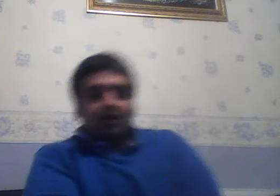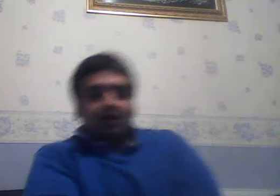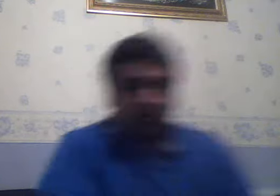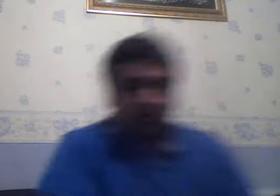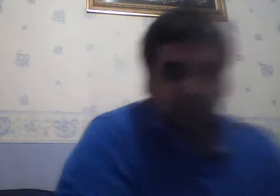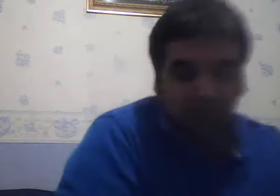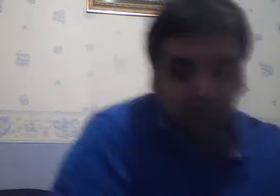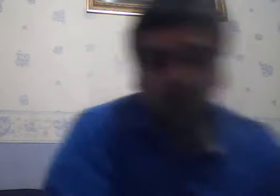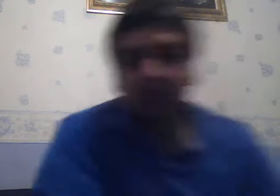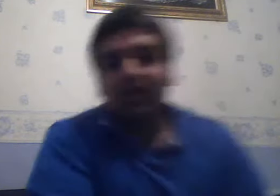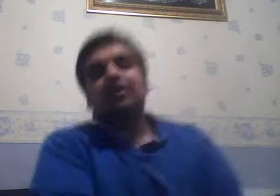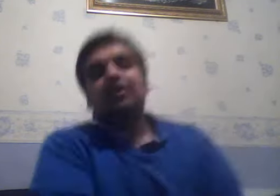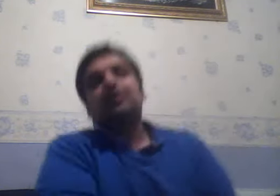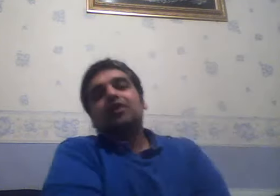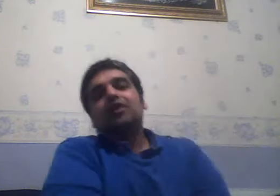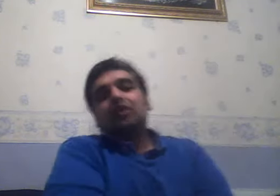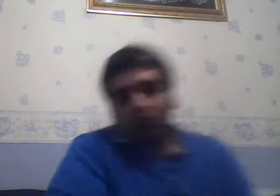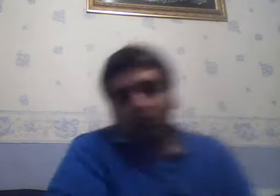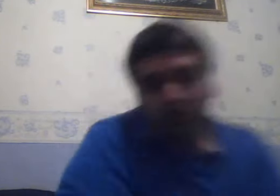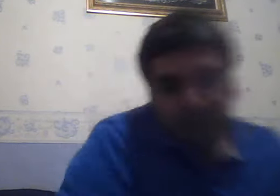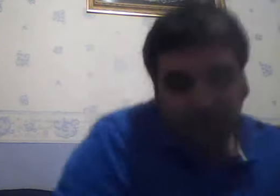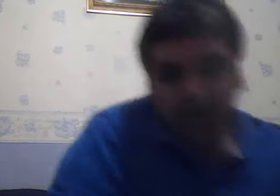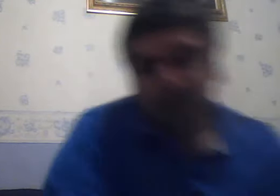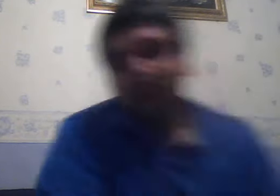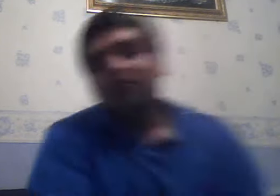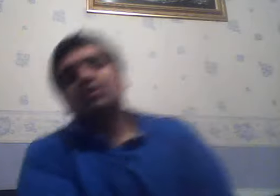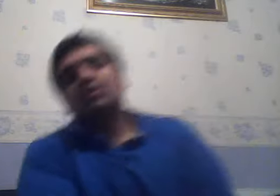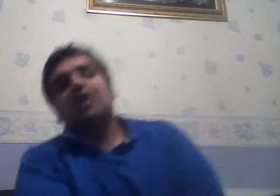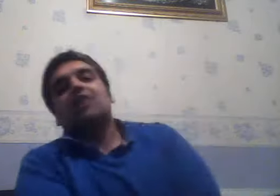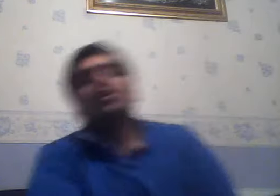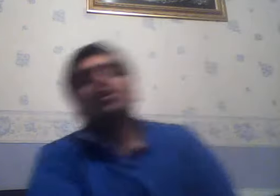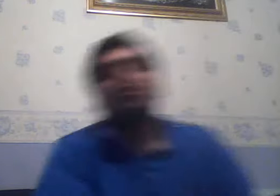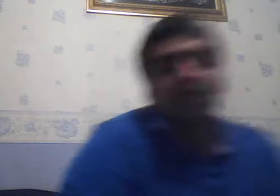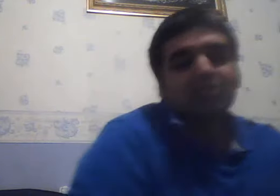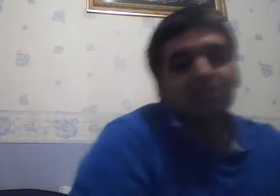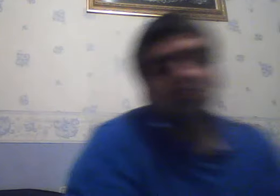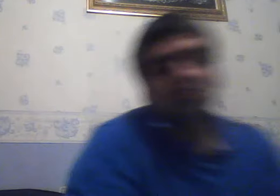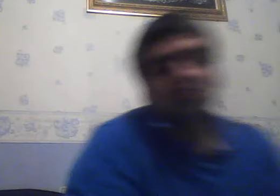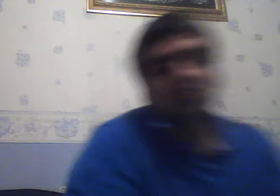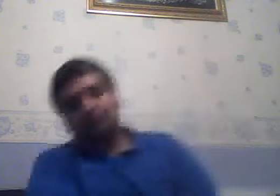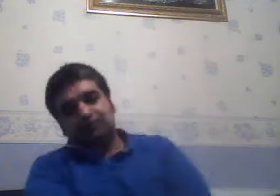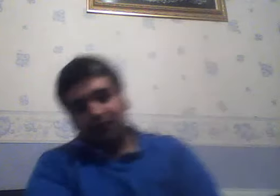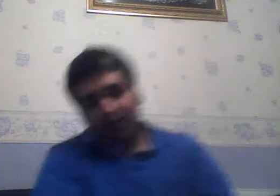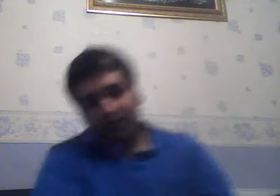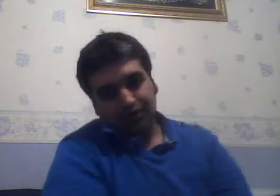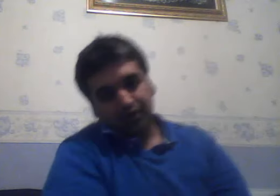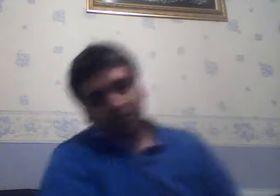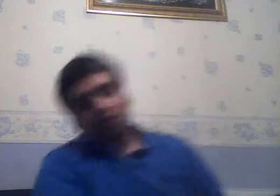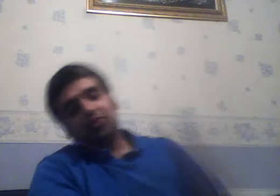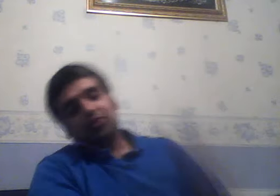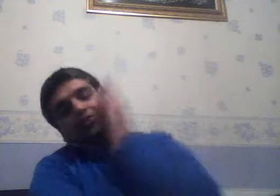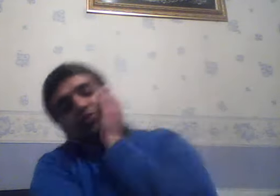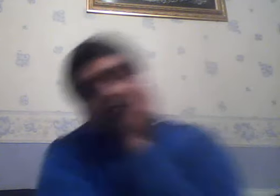nights. Whose fault is that then? All the noisy crowd in the outside the shop. We'll have to do something about